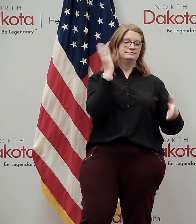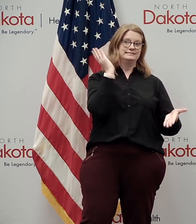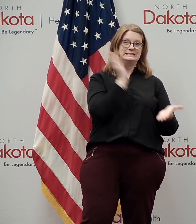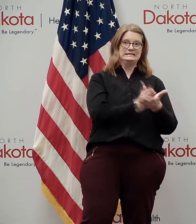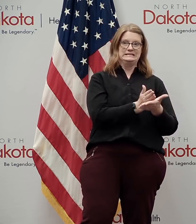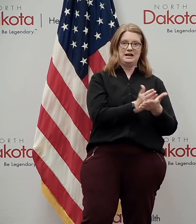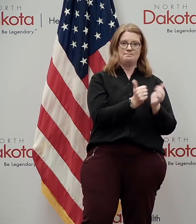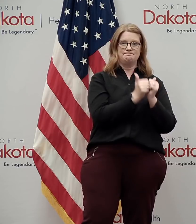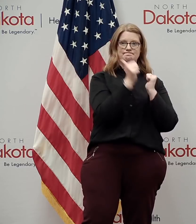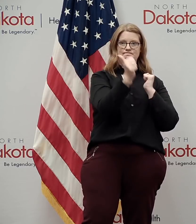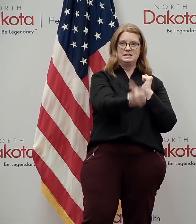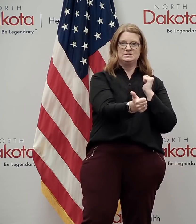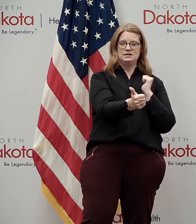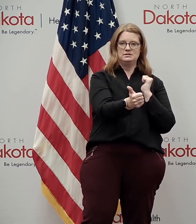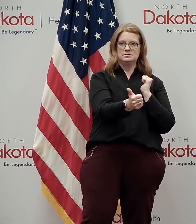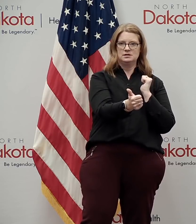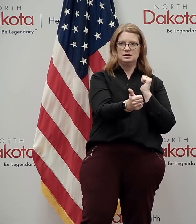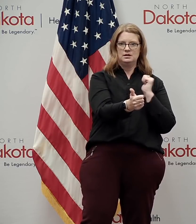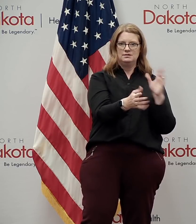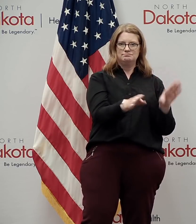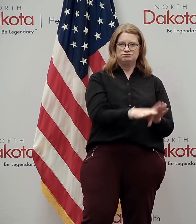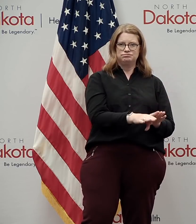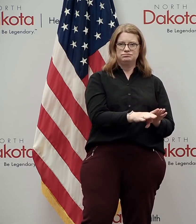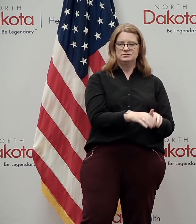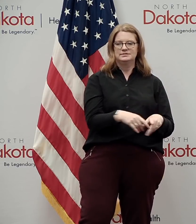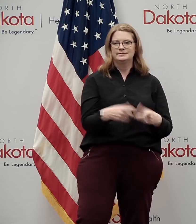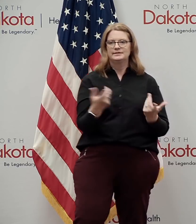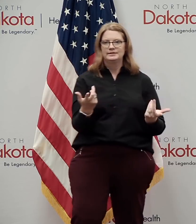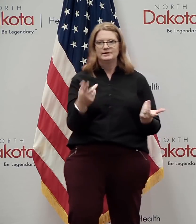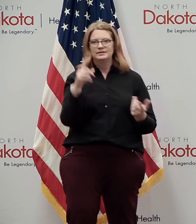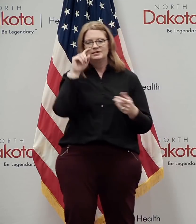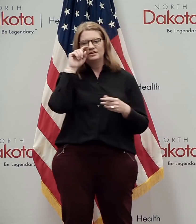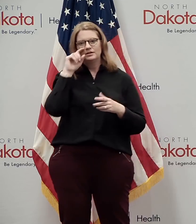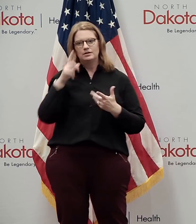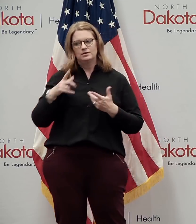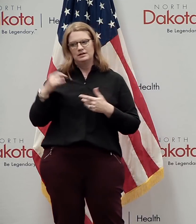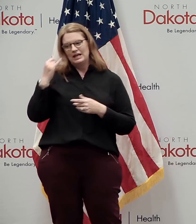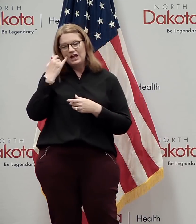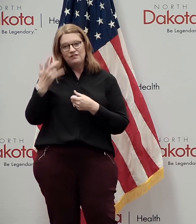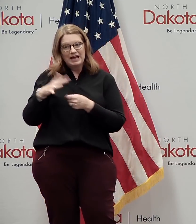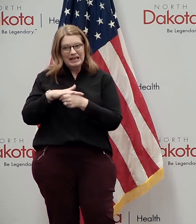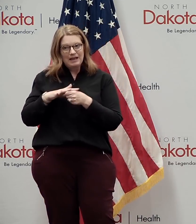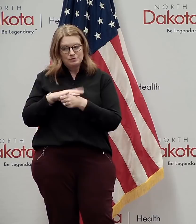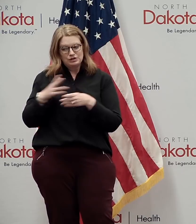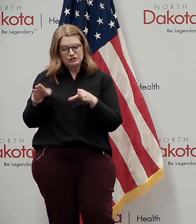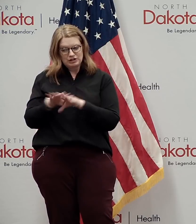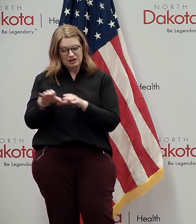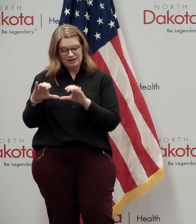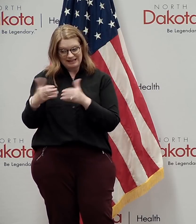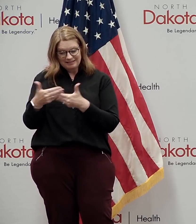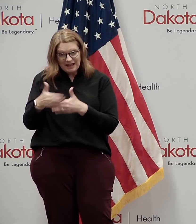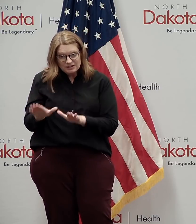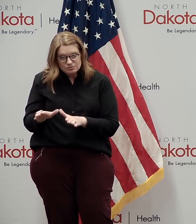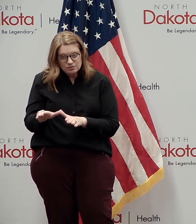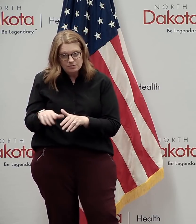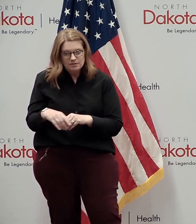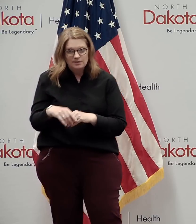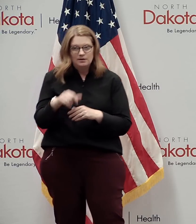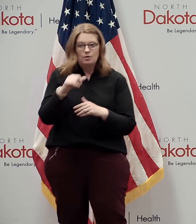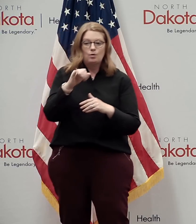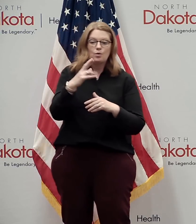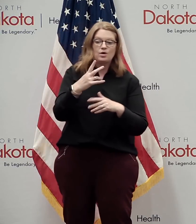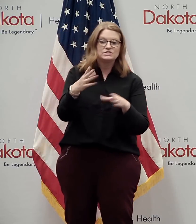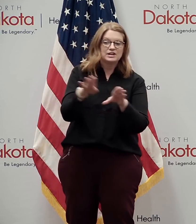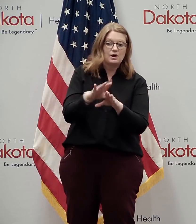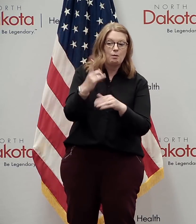into it this year, we'd like to, if you could shut down a classroom instead of a building on a campus, that would be better. It'd be better to shut down a building than a whole